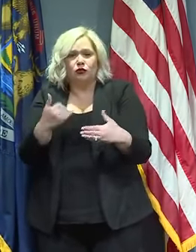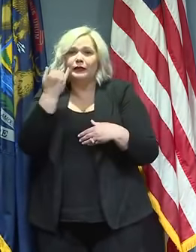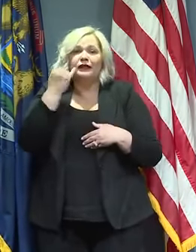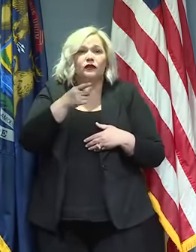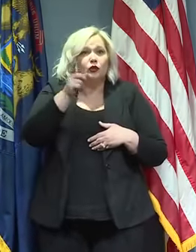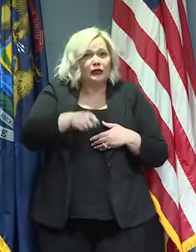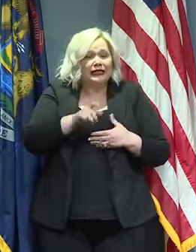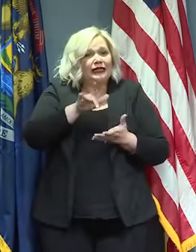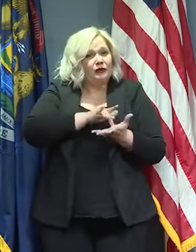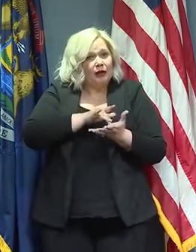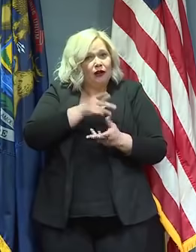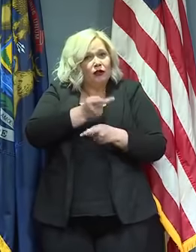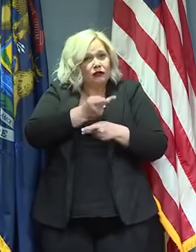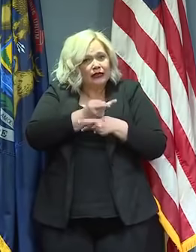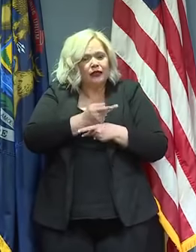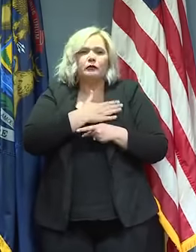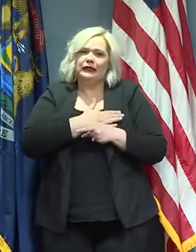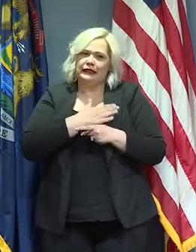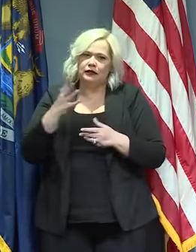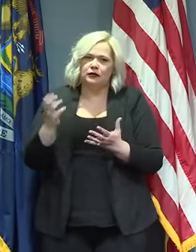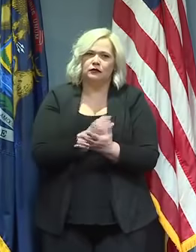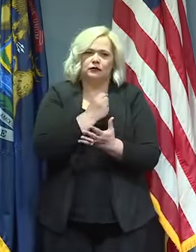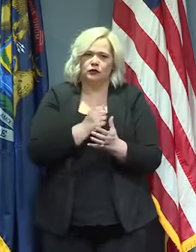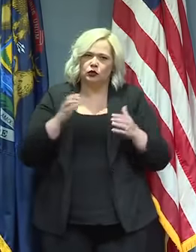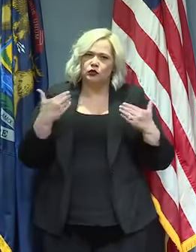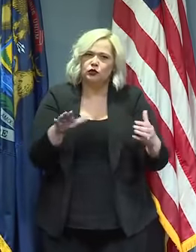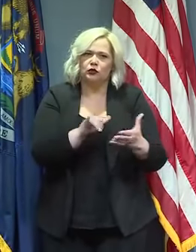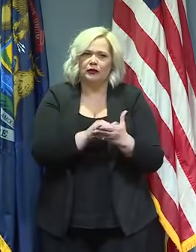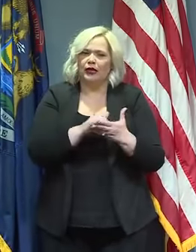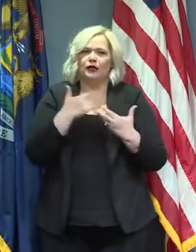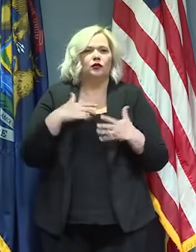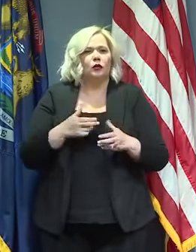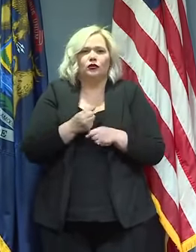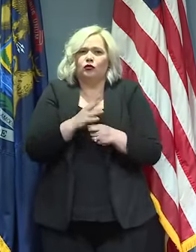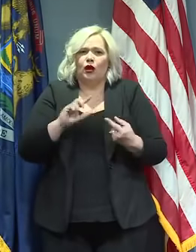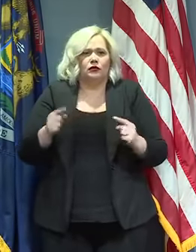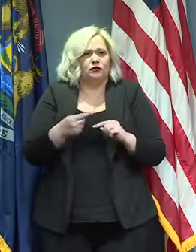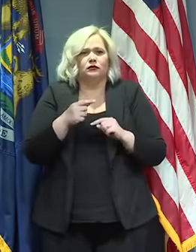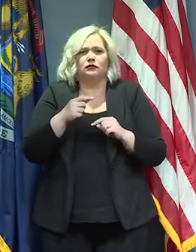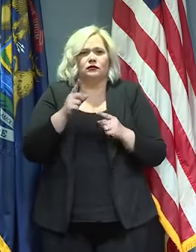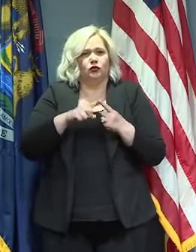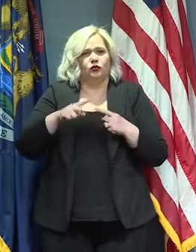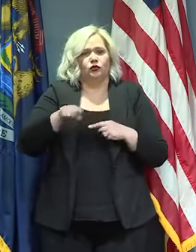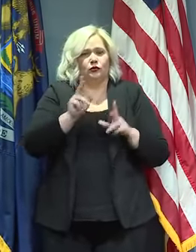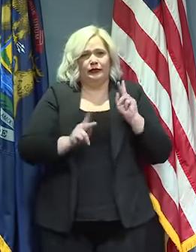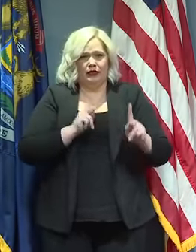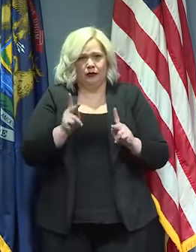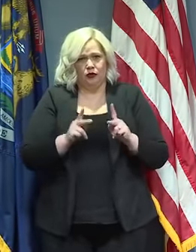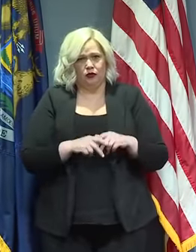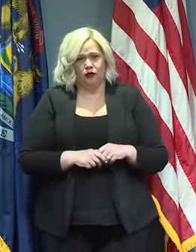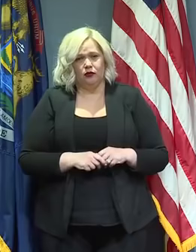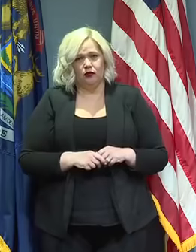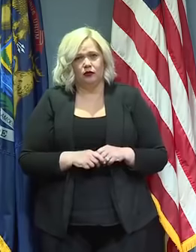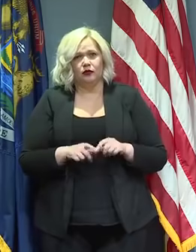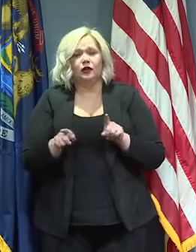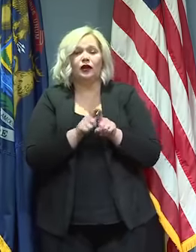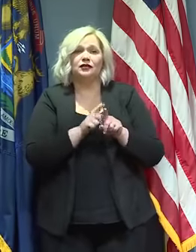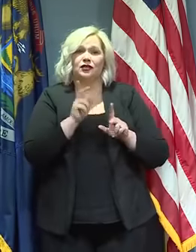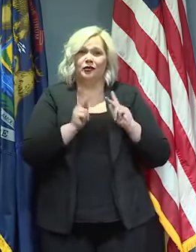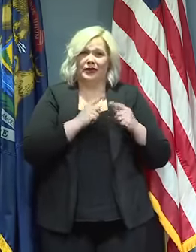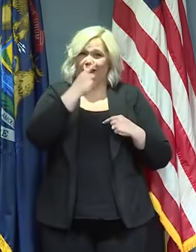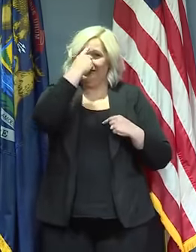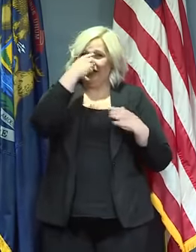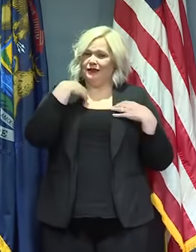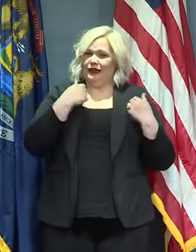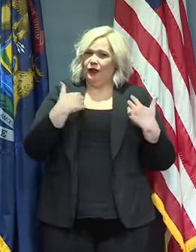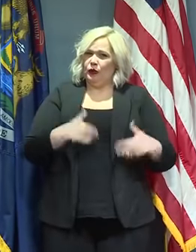care and having potentially life-threatening illnesses. We also know this pandemic is taking a toll on people's mental health.